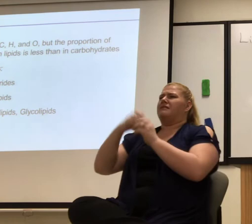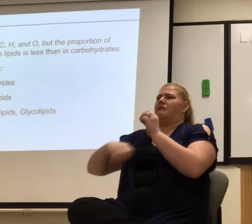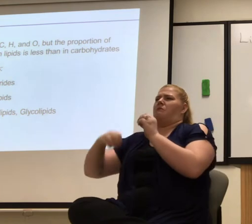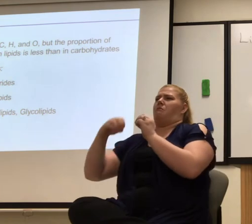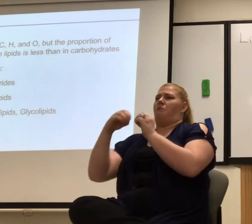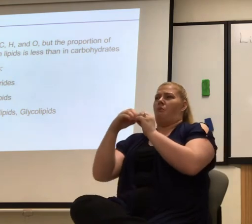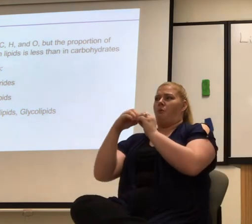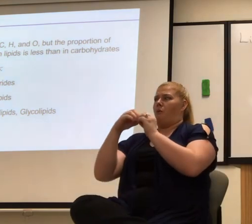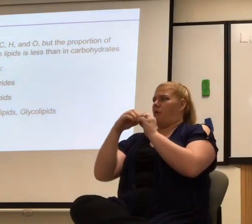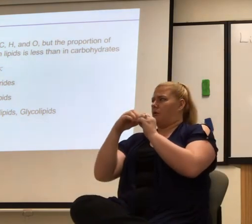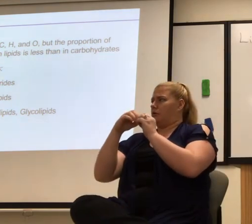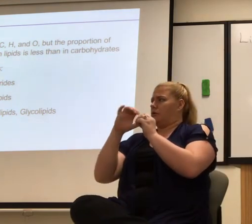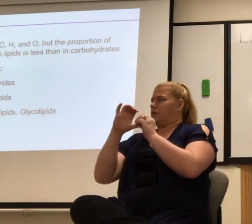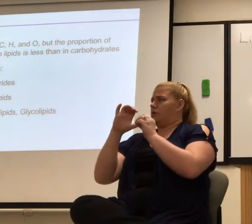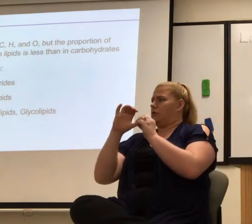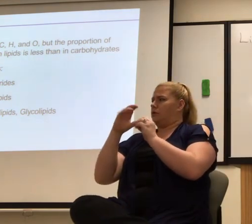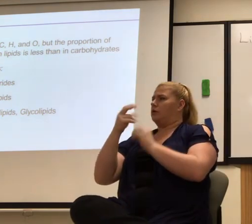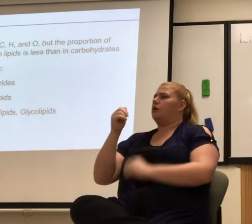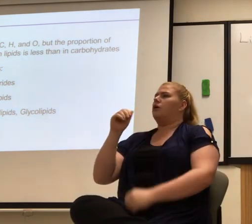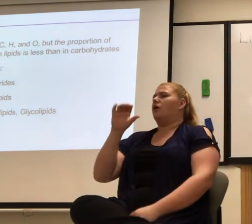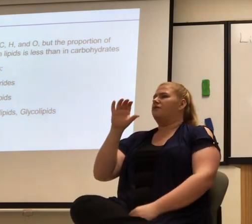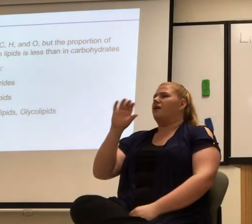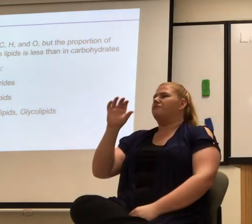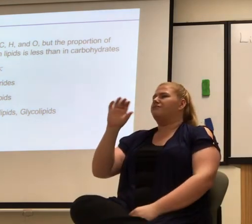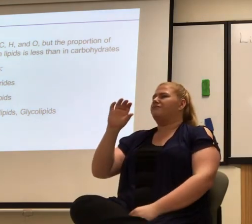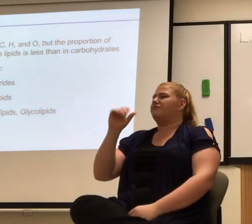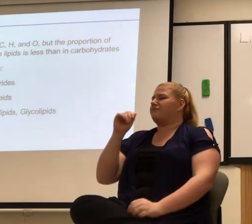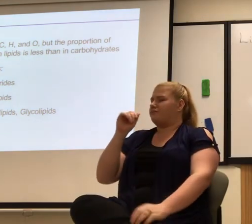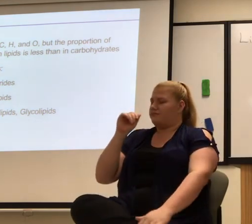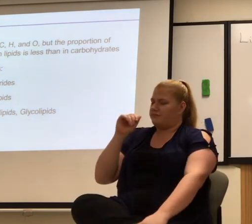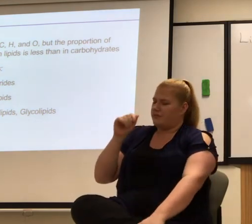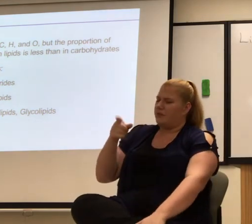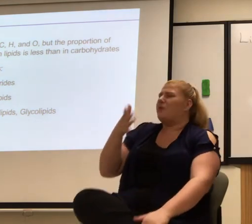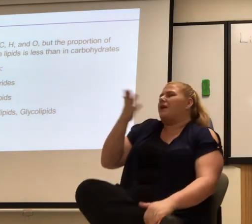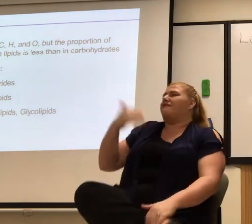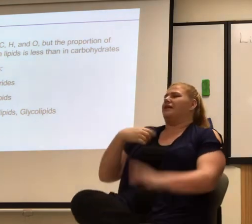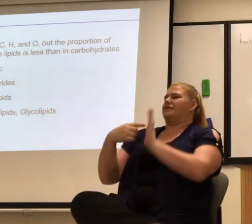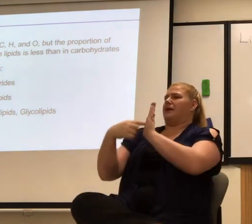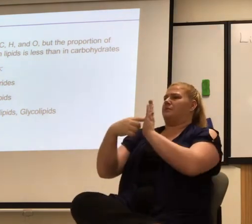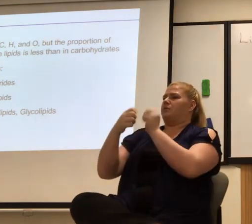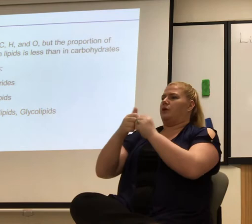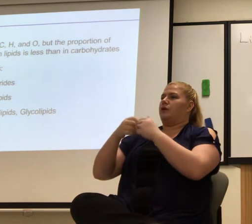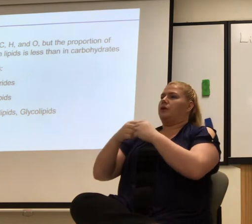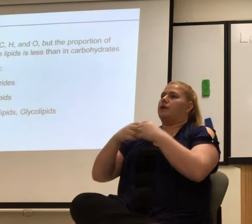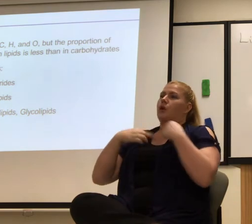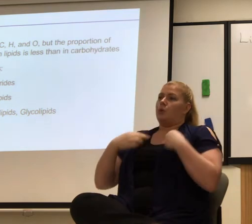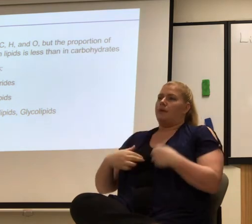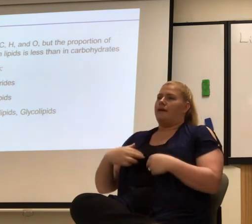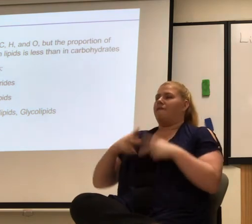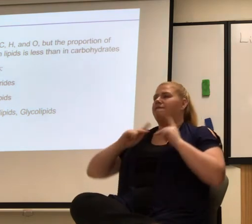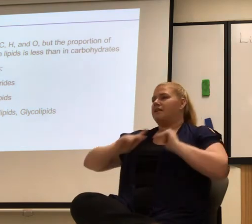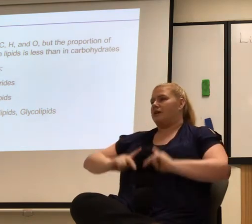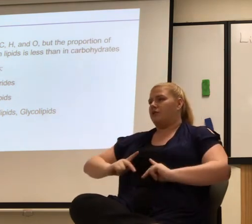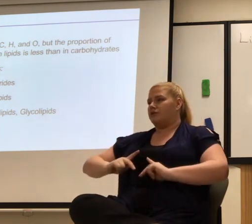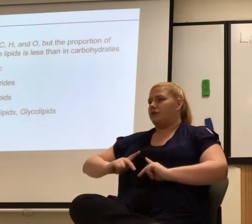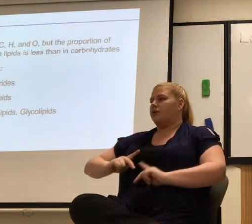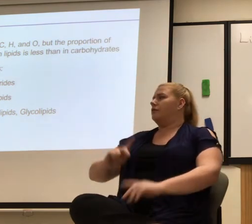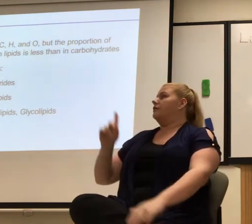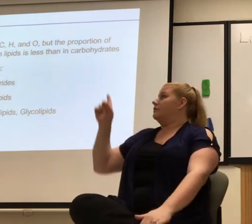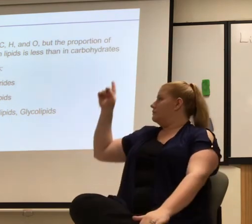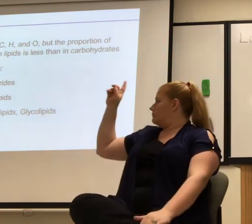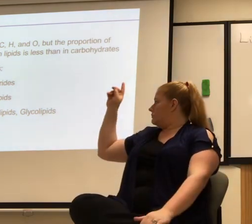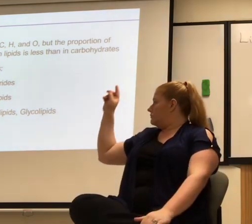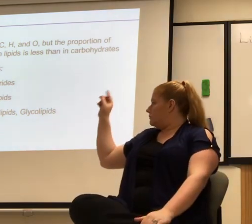Now, here are the examples in biology, human physiology, that we come across a lot. Triglycerides, eicosanoids,